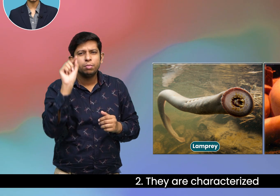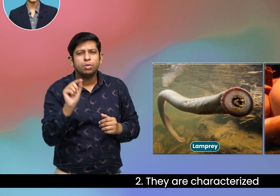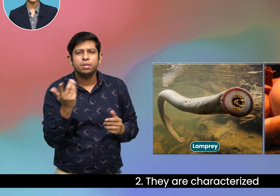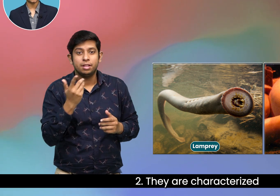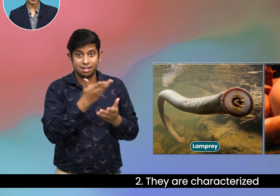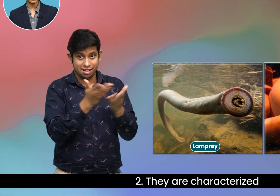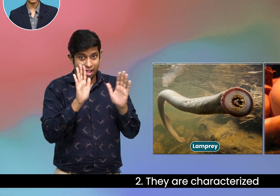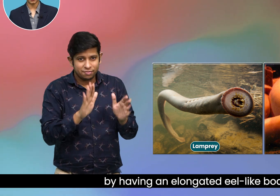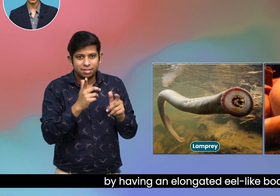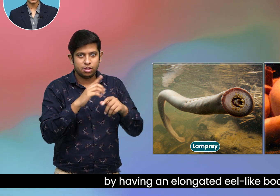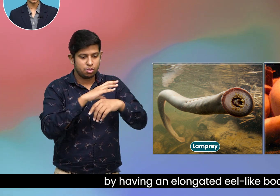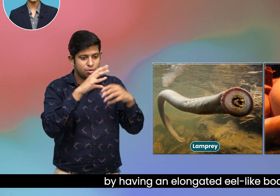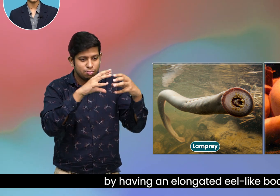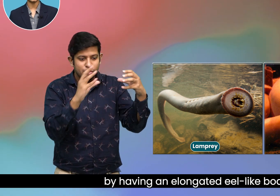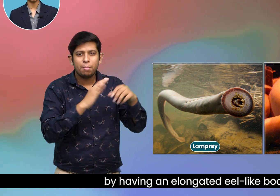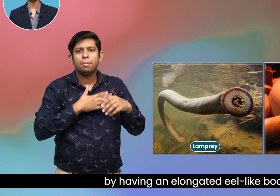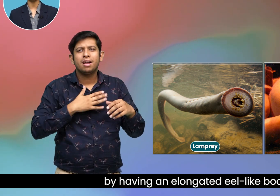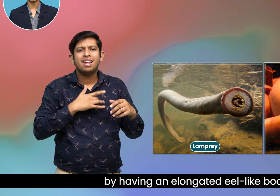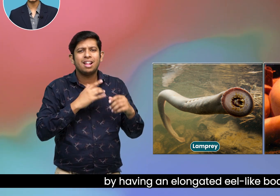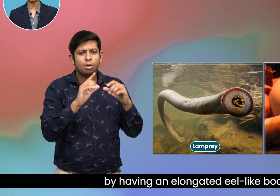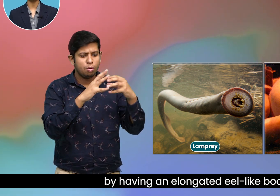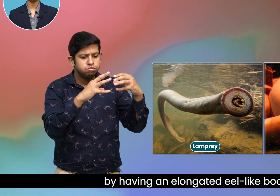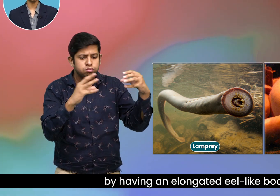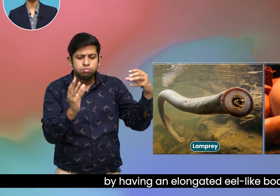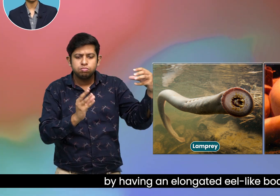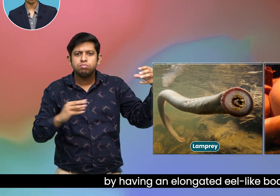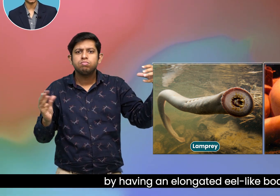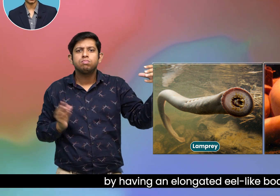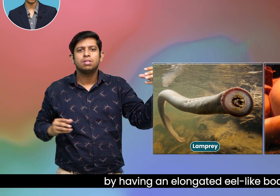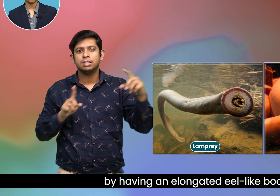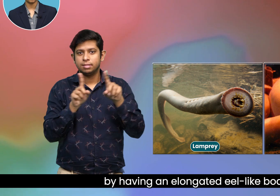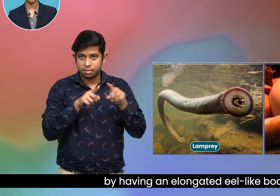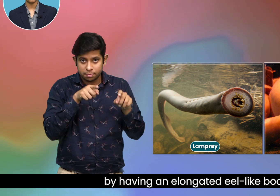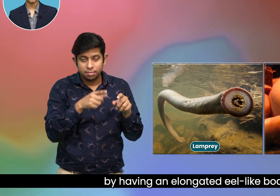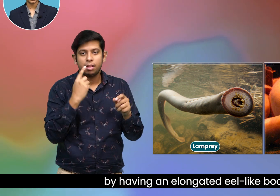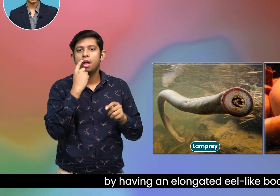They are characterized by having an elongated eel-like body,